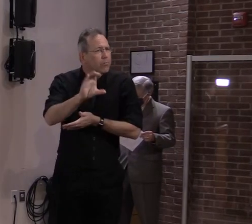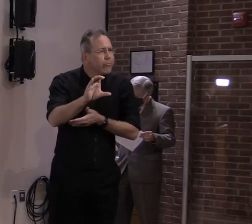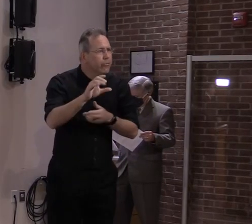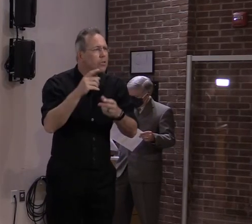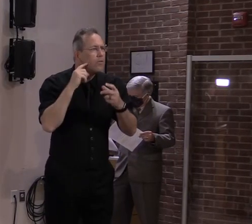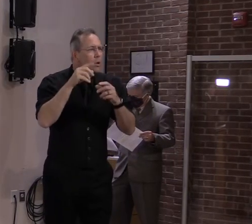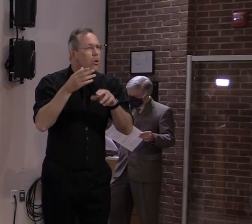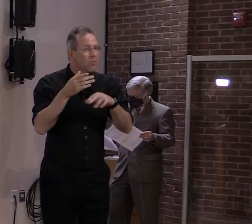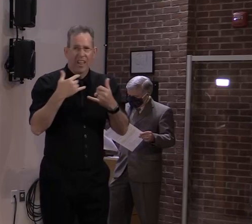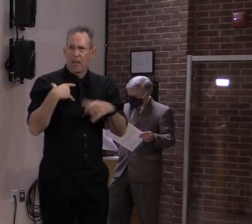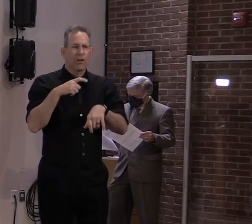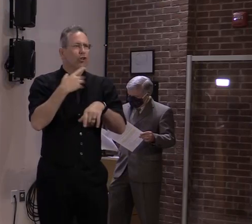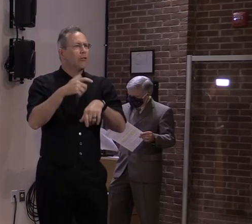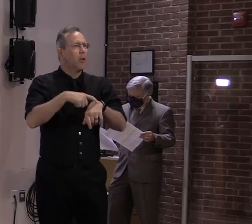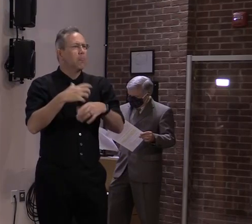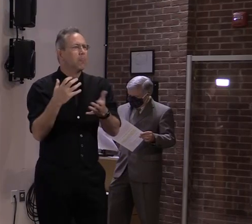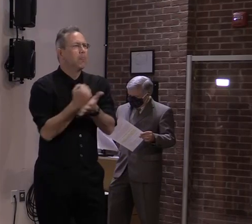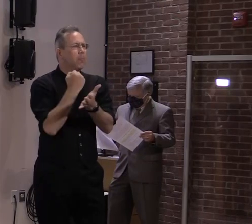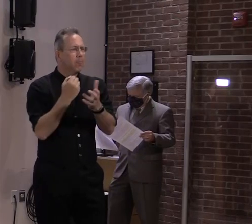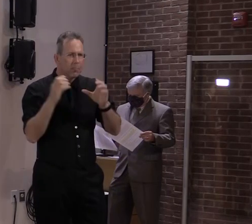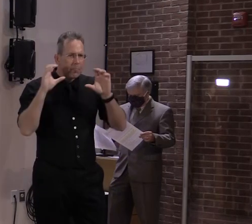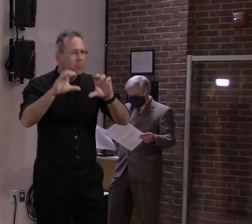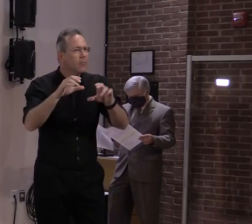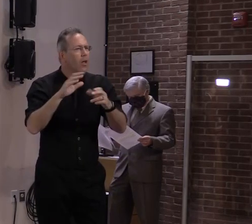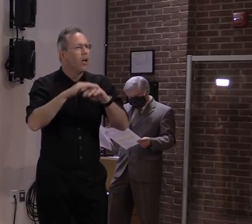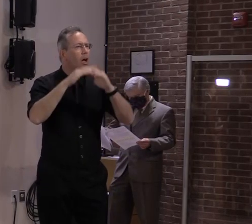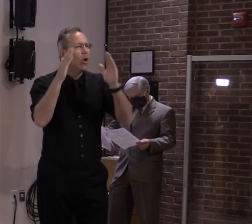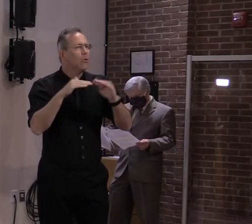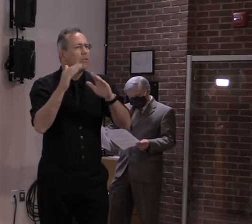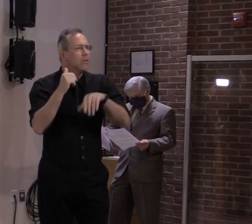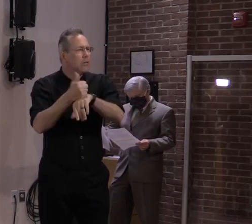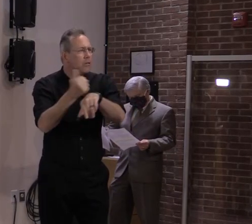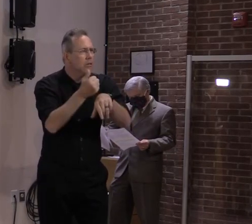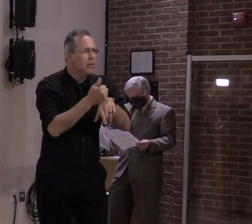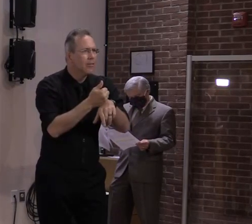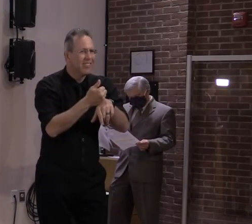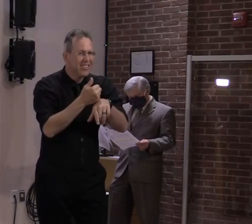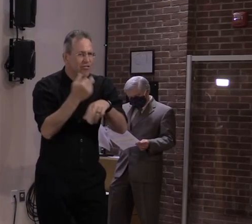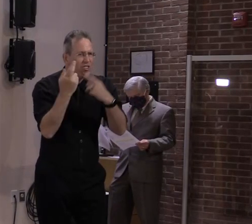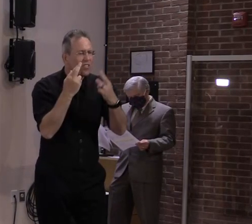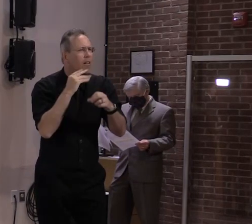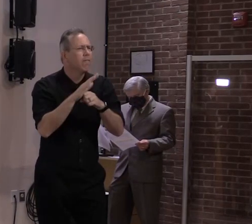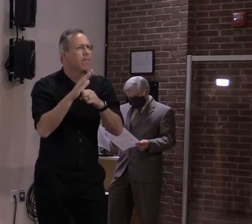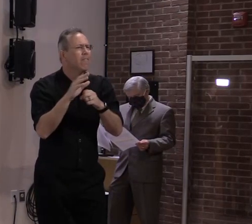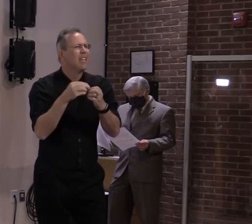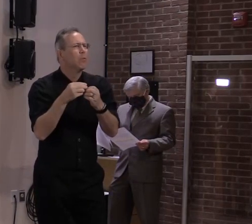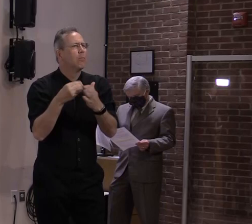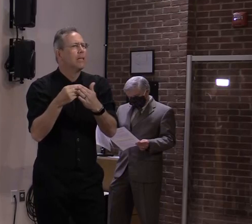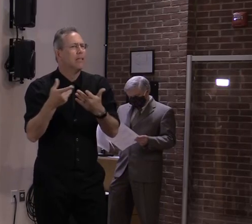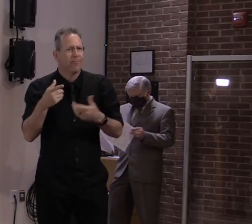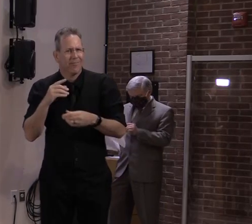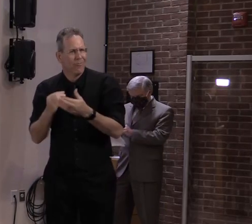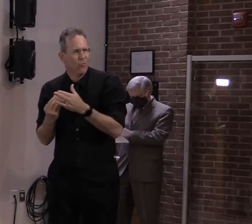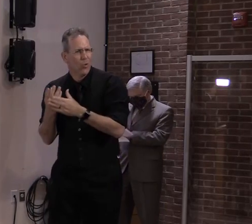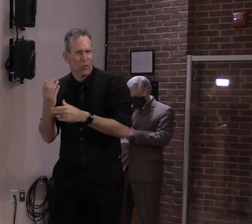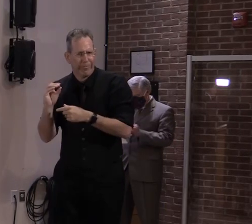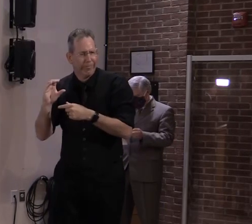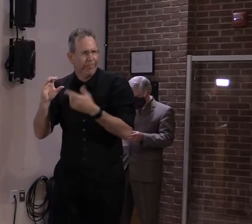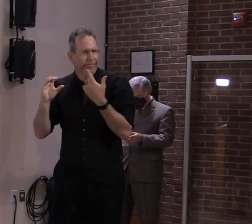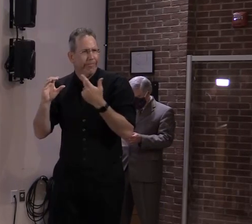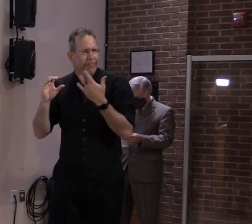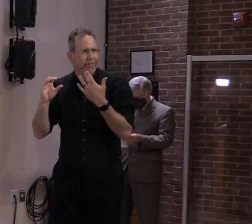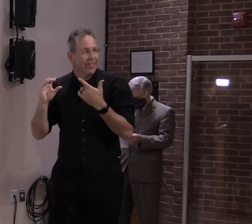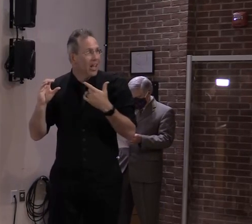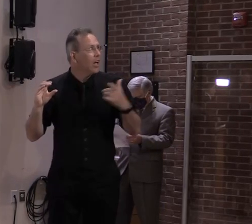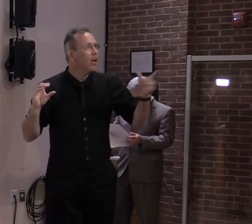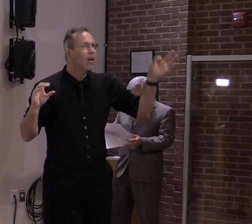is at the time. But now we have an opportunity to really make another dent and maybe